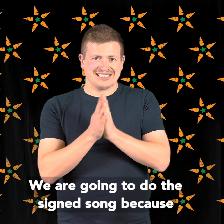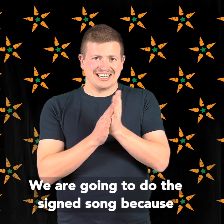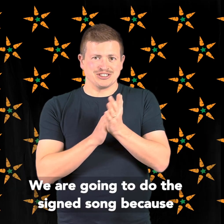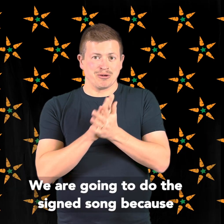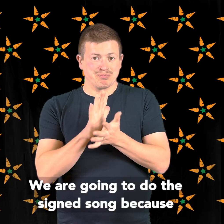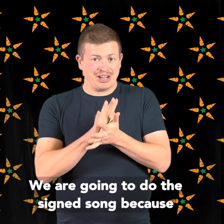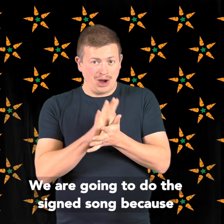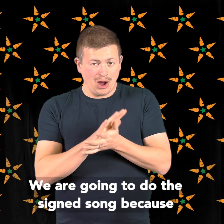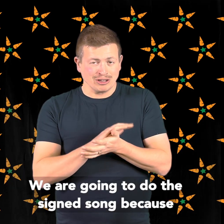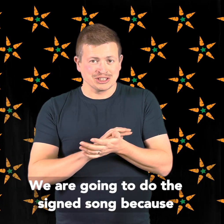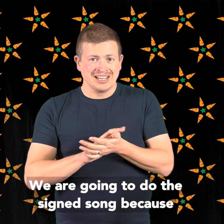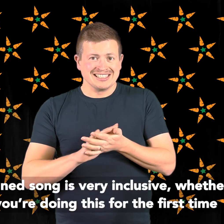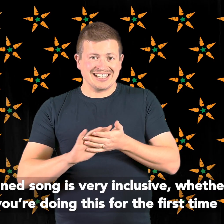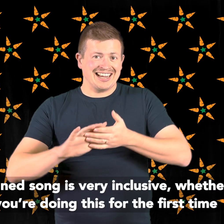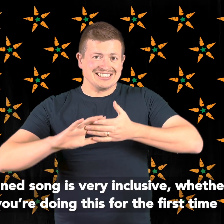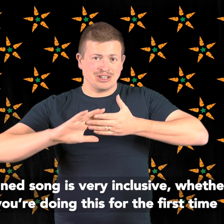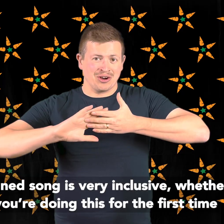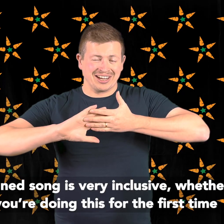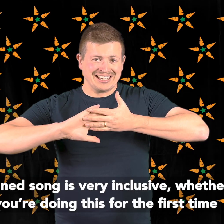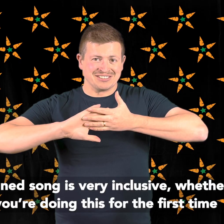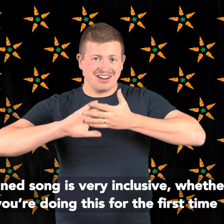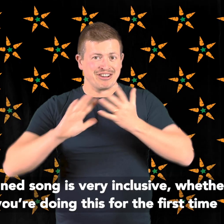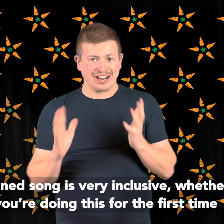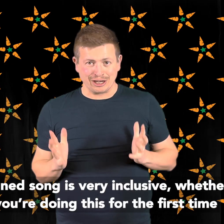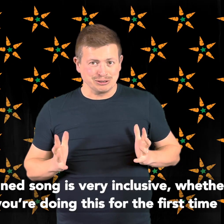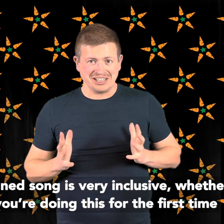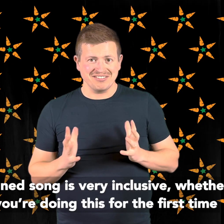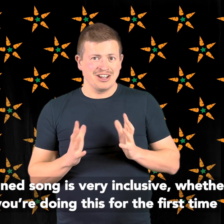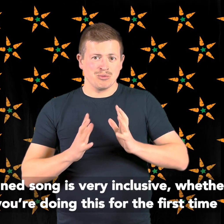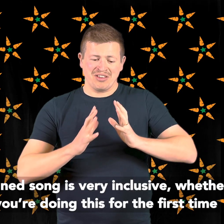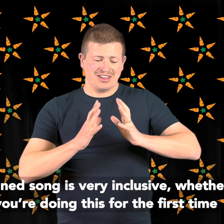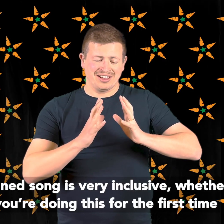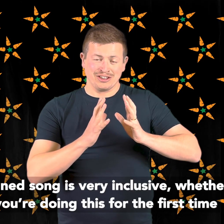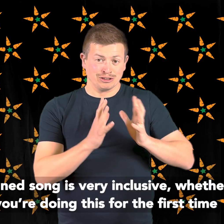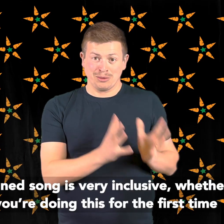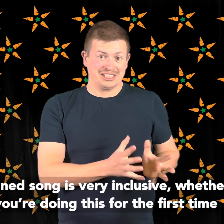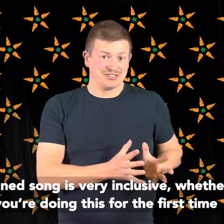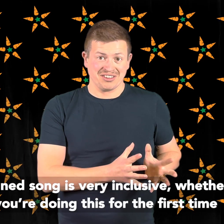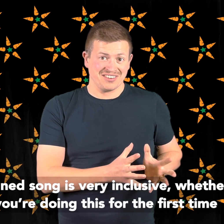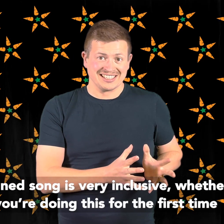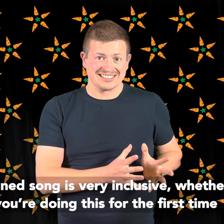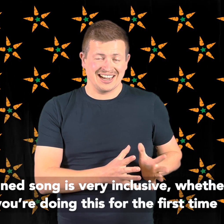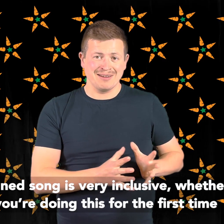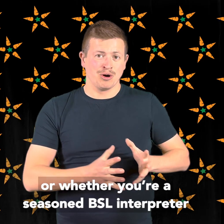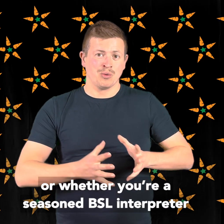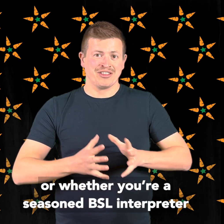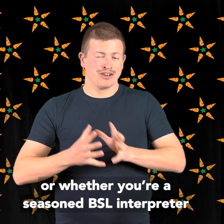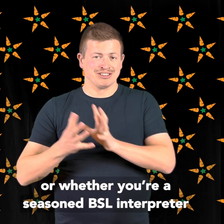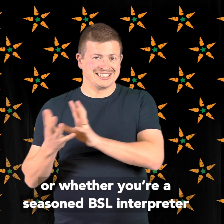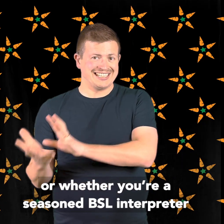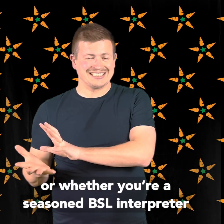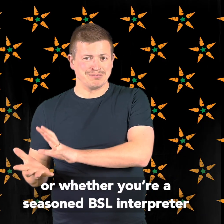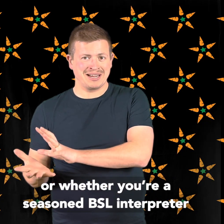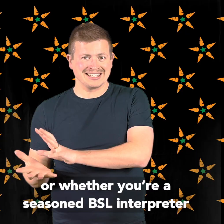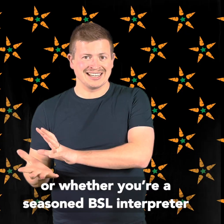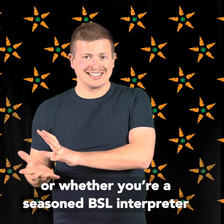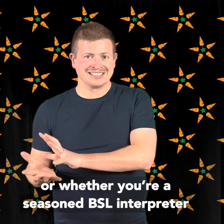sign song because sign song is very inclusive, whether you're doing this for the first time or whether you're a seasoned BSL